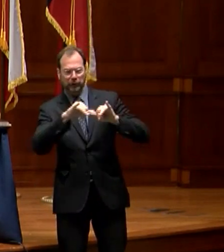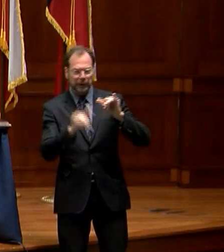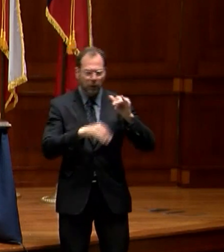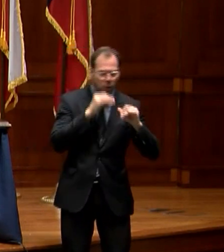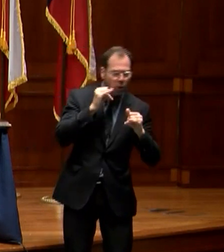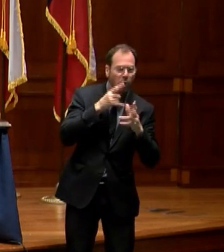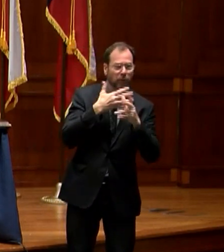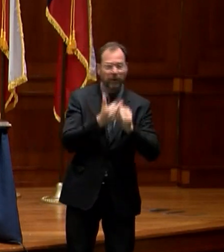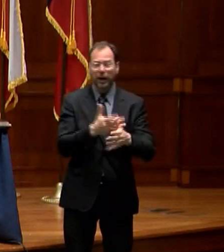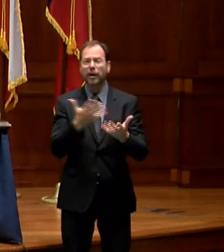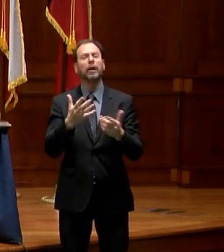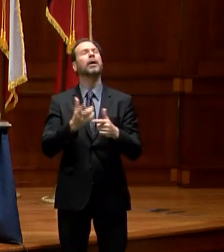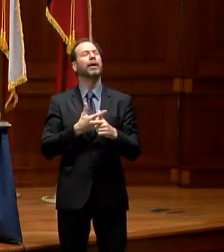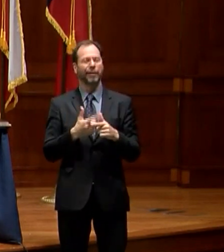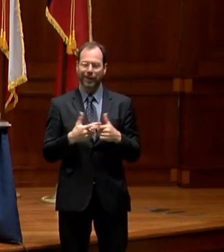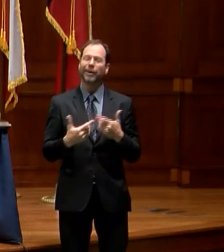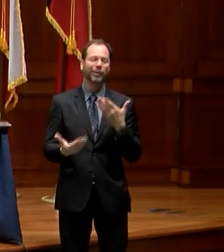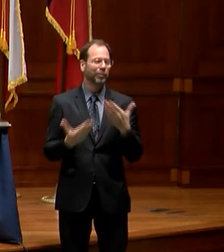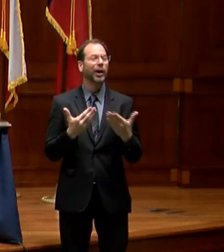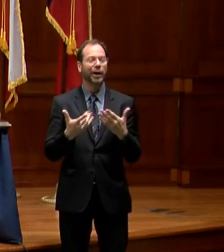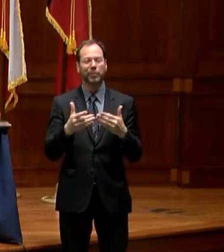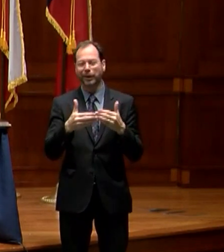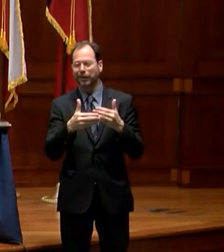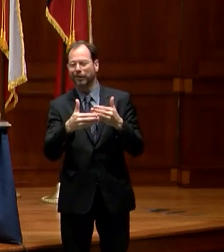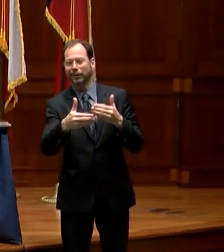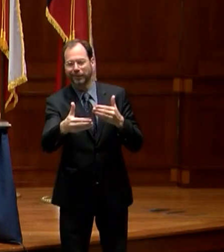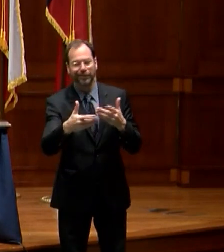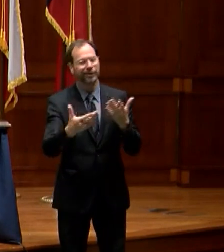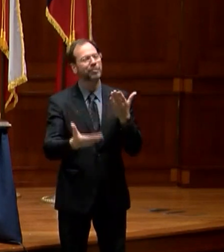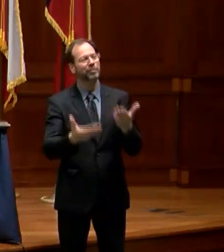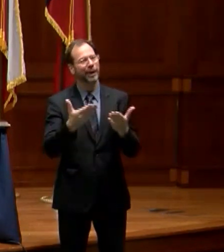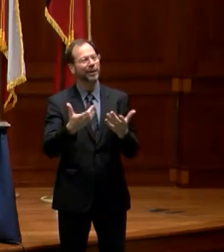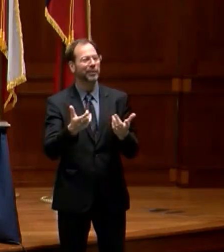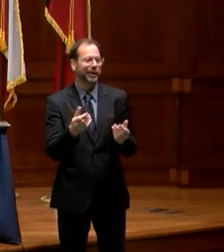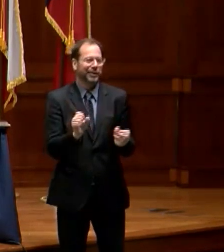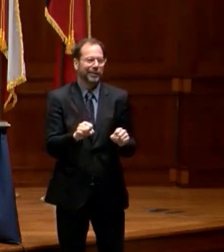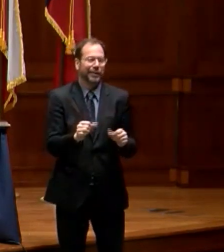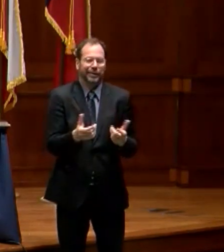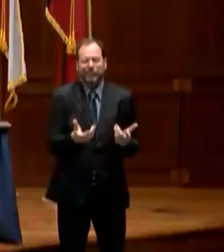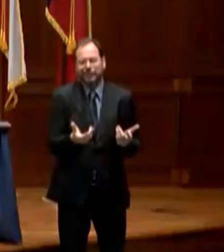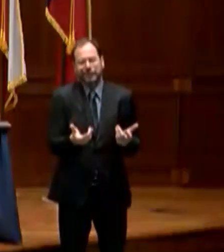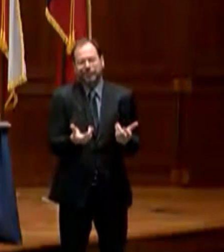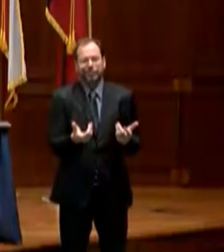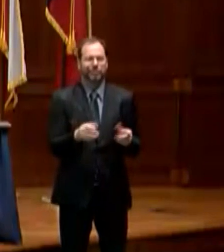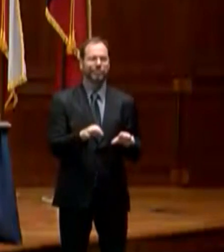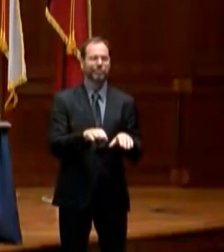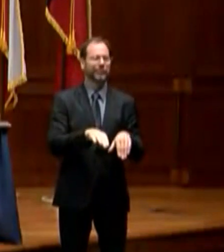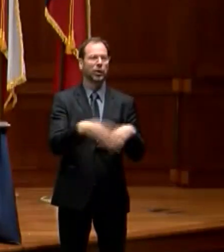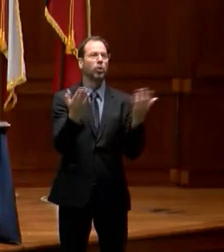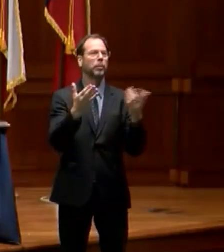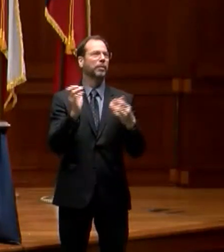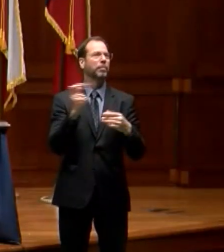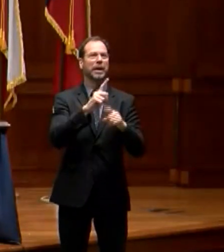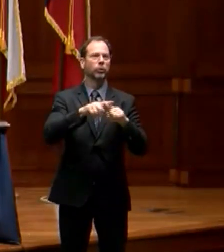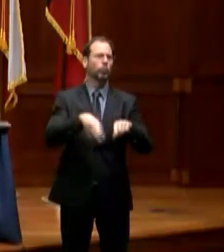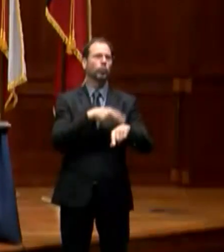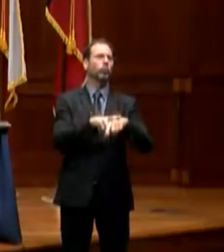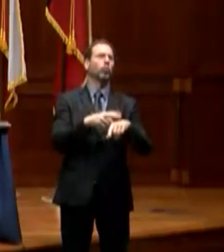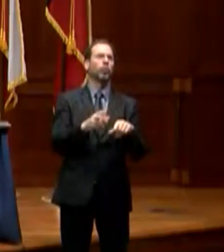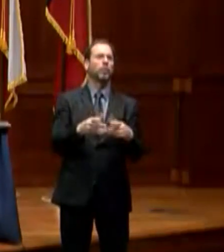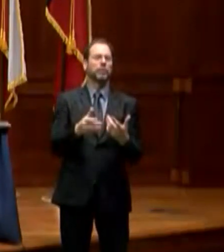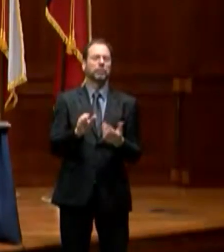right now, the better the chances are that in your particular area you'll have a more likelihood of being able to open up